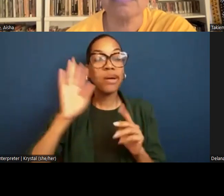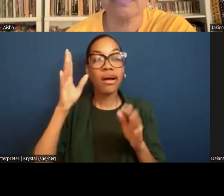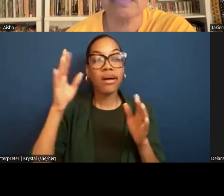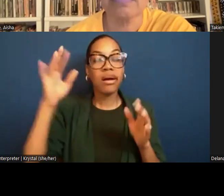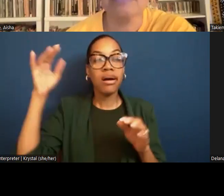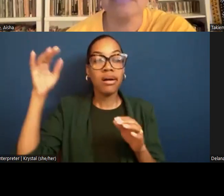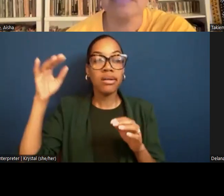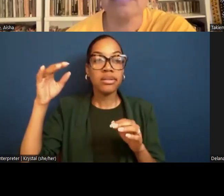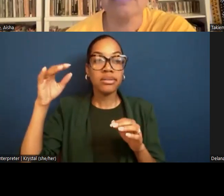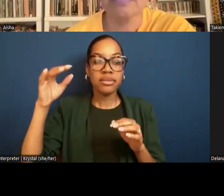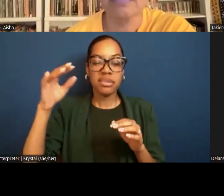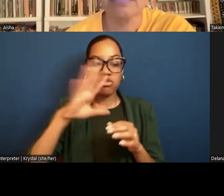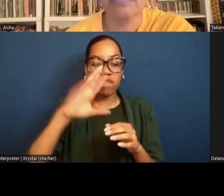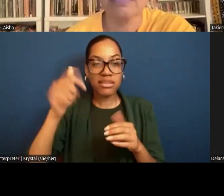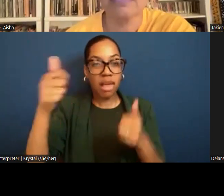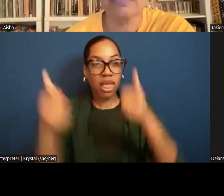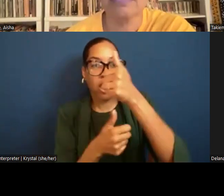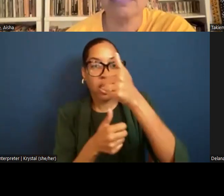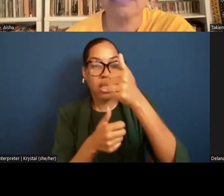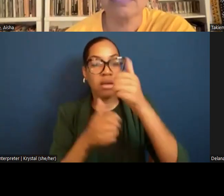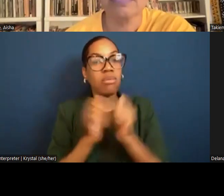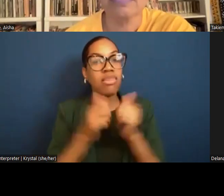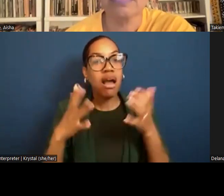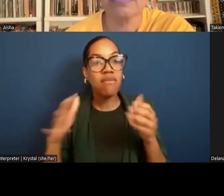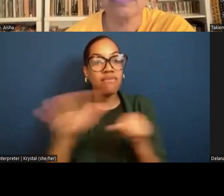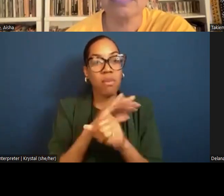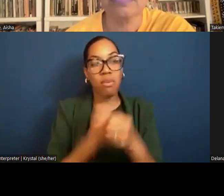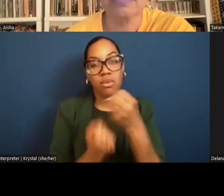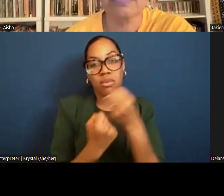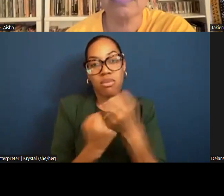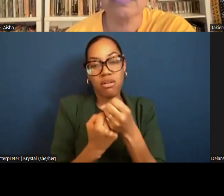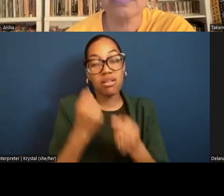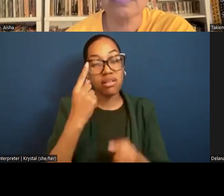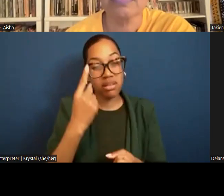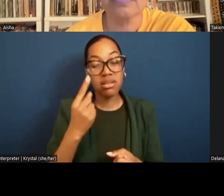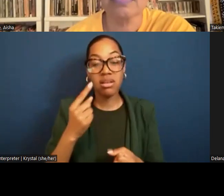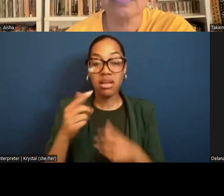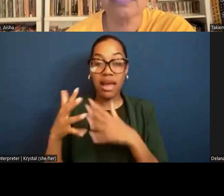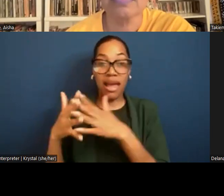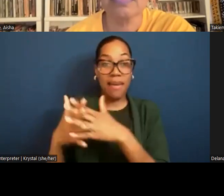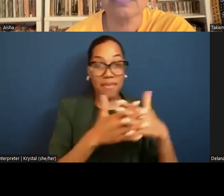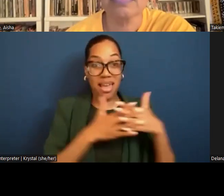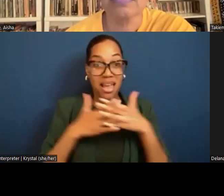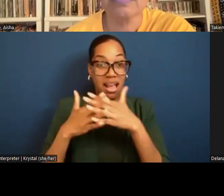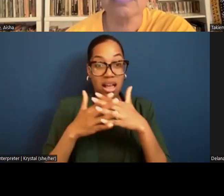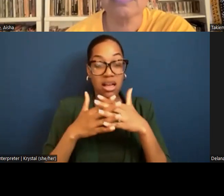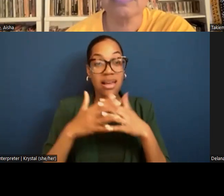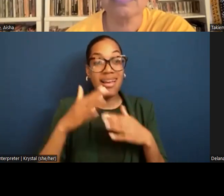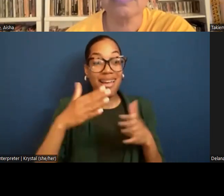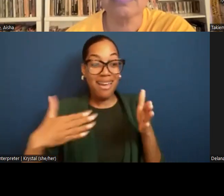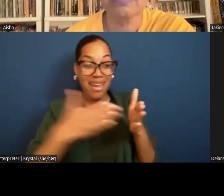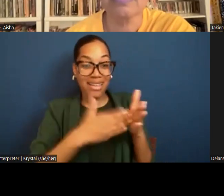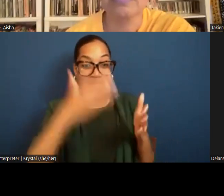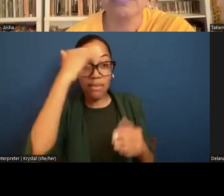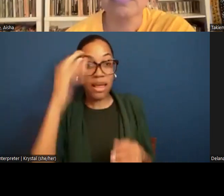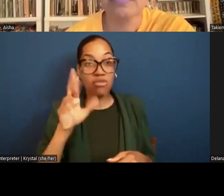supported, because the specific nature of anti-Black racism in the United States of America is its own thing, right? And so I just want to